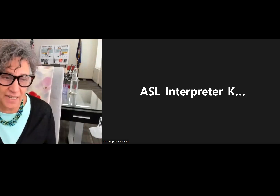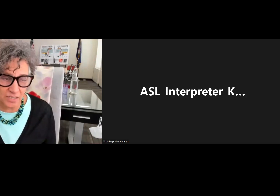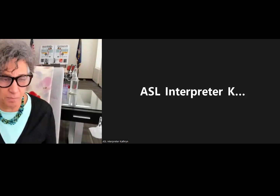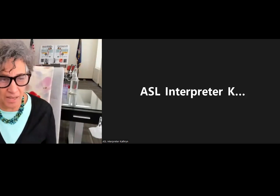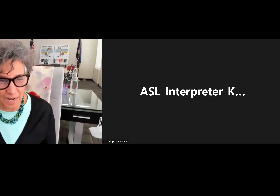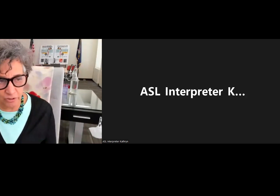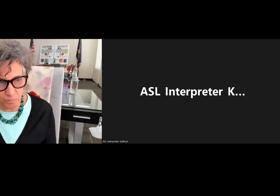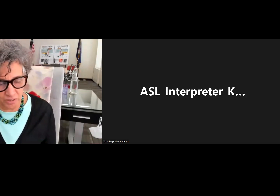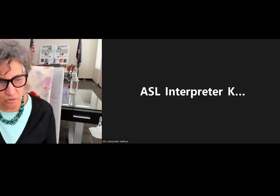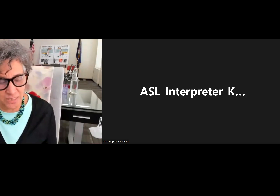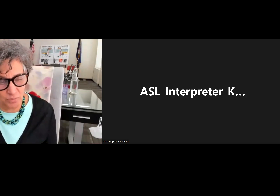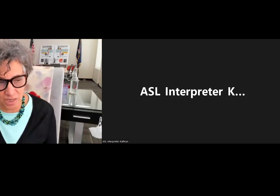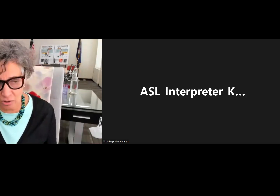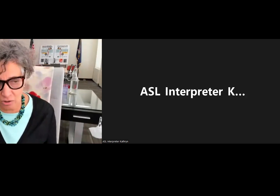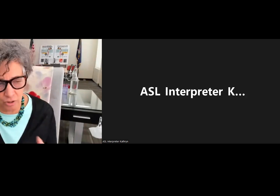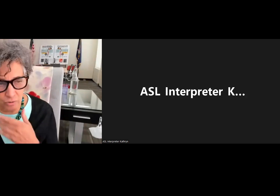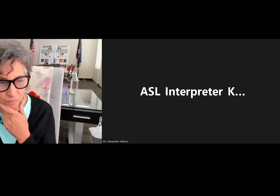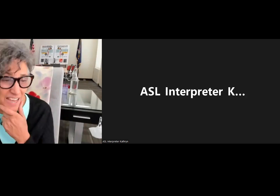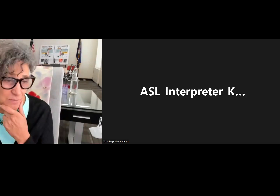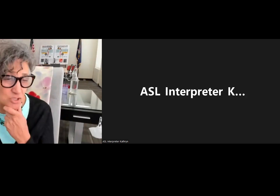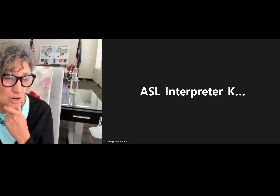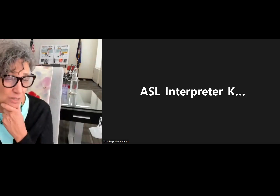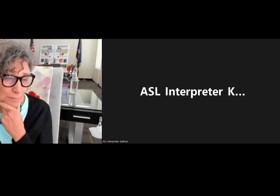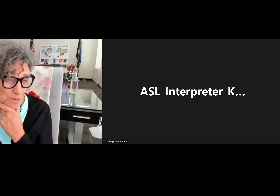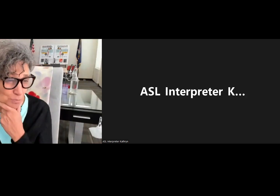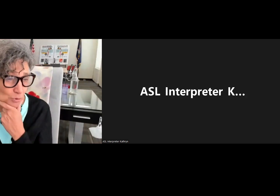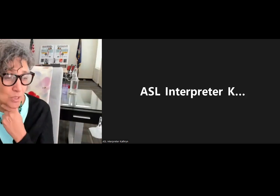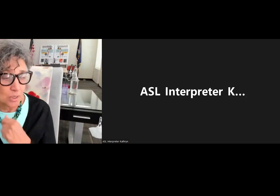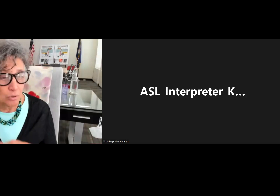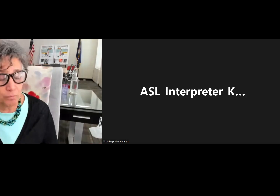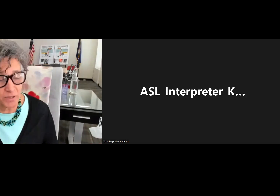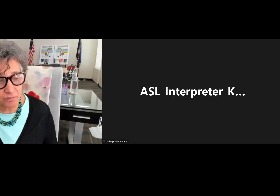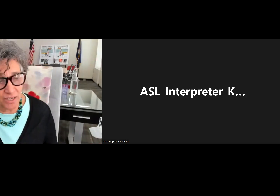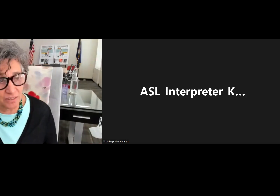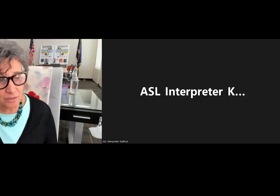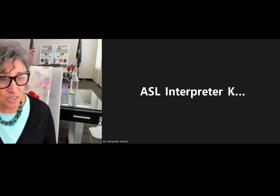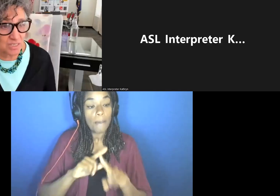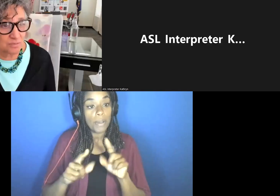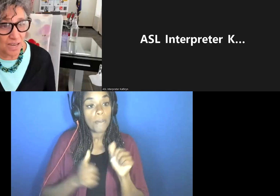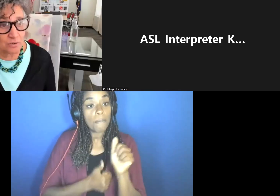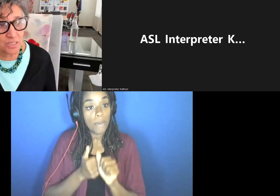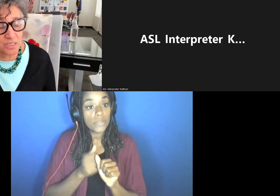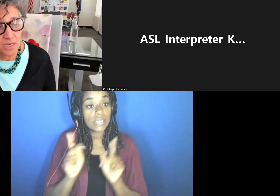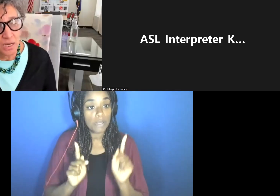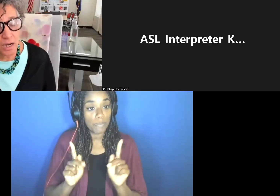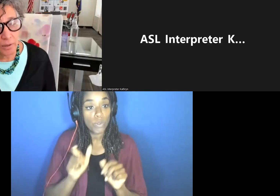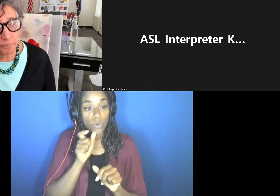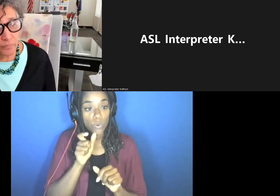split hairs about how it's being transmitted, although the vast majority of people who've been infected with this